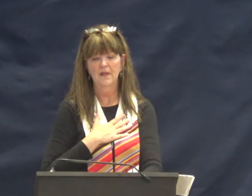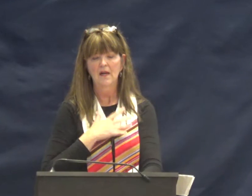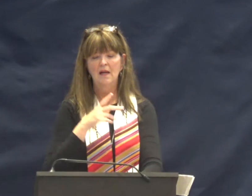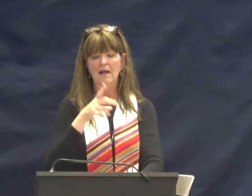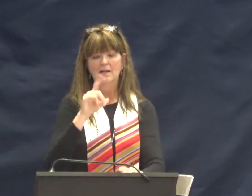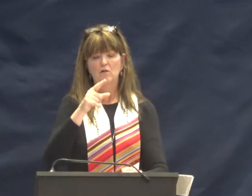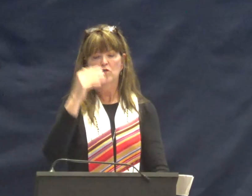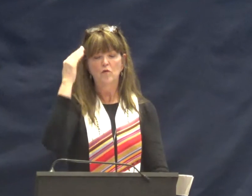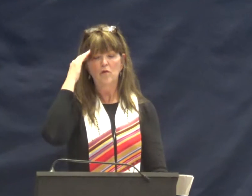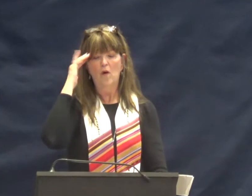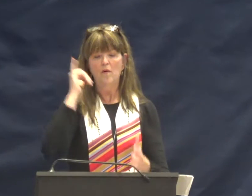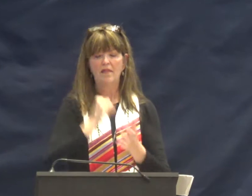Oh, that is touching.